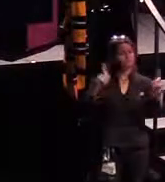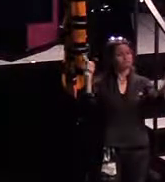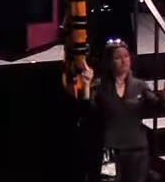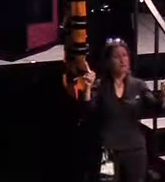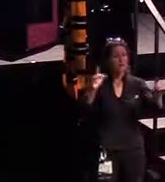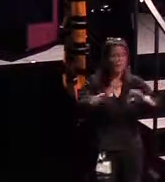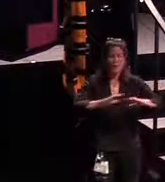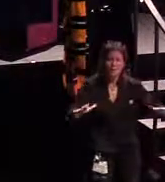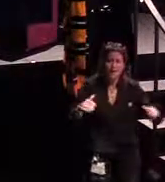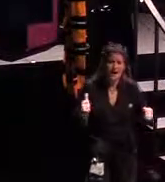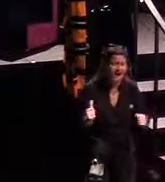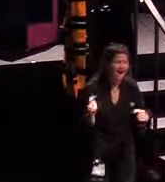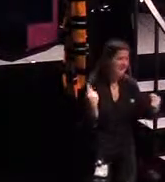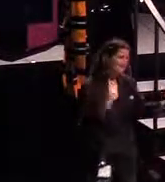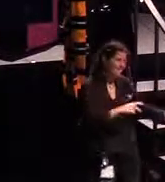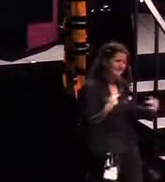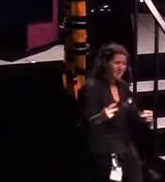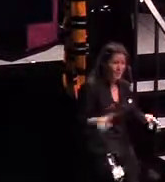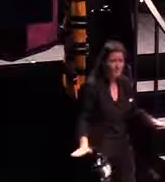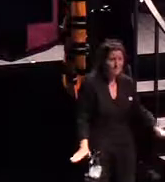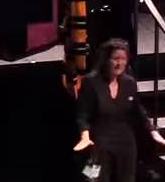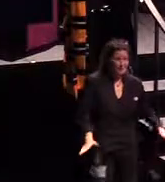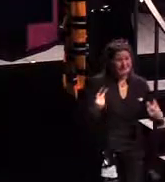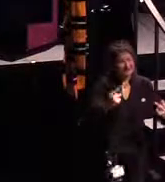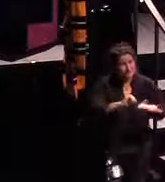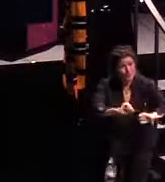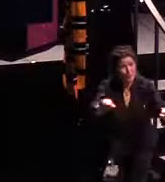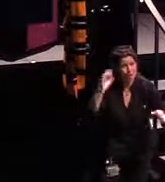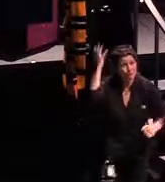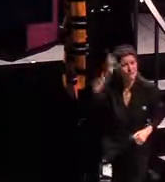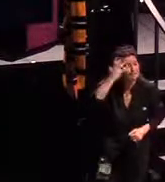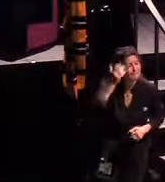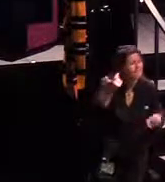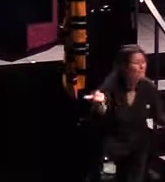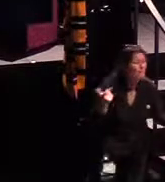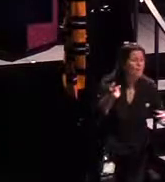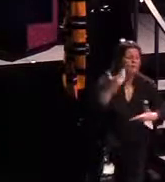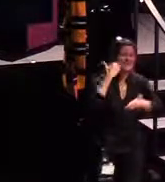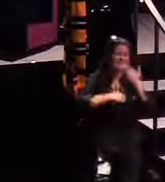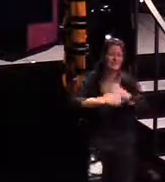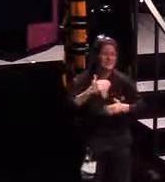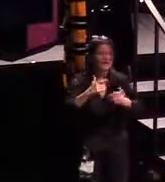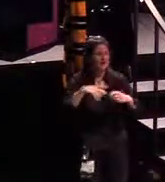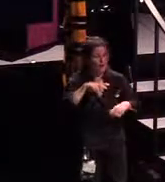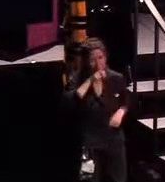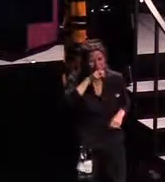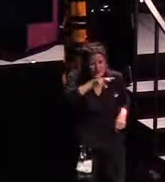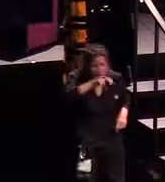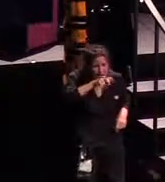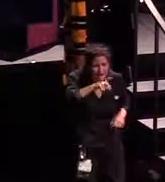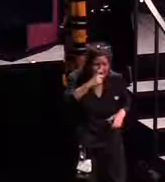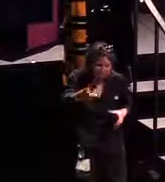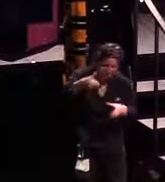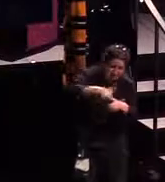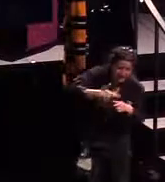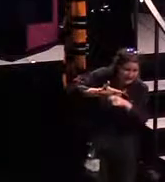disco penguins dancing in your dreams. Biscuit, the history of iguanas can be written in a teapot. Fuck.